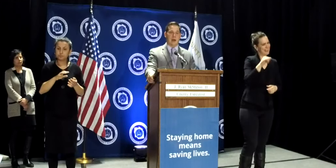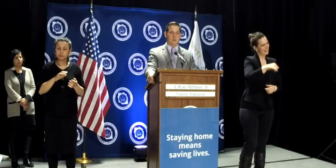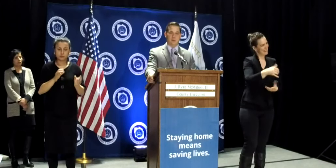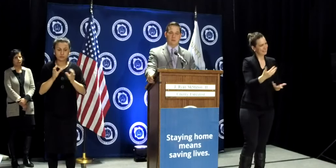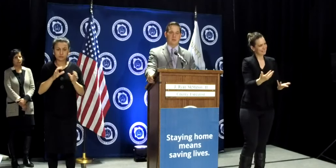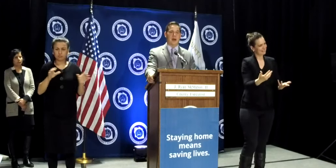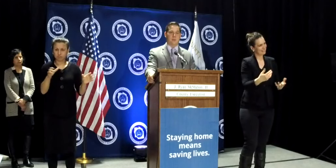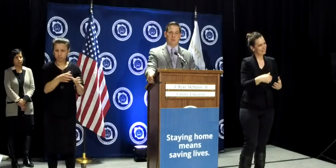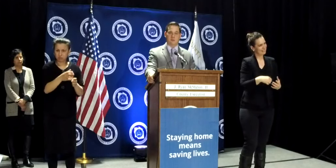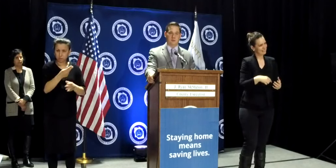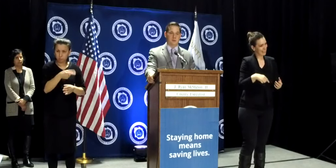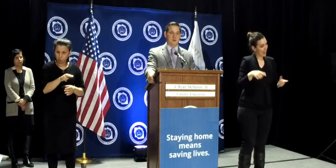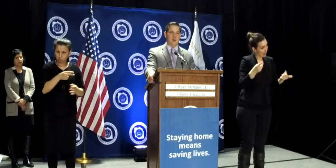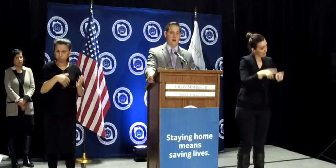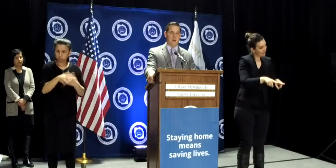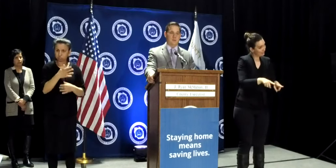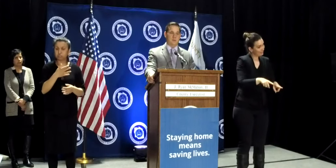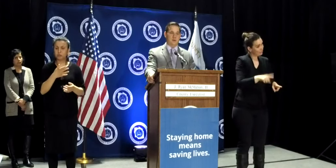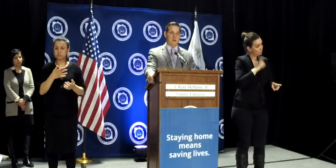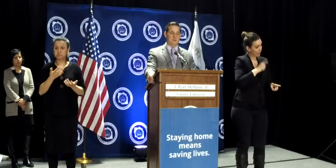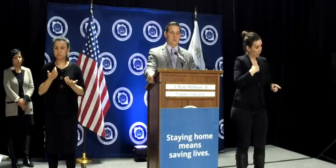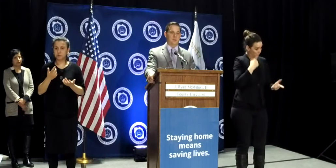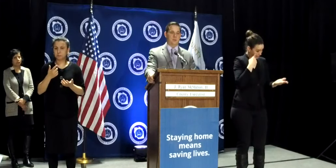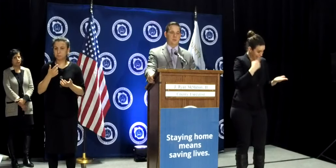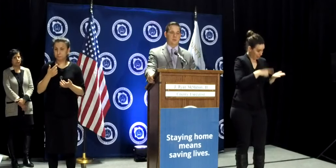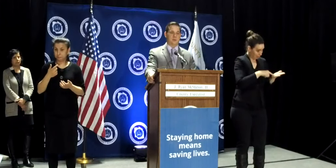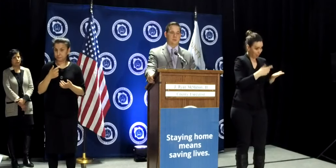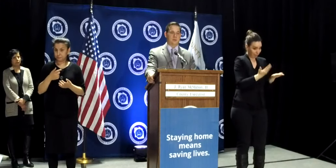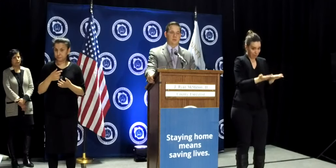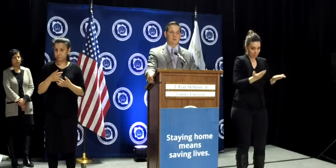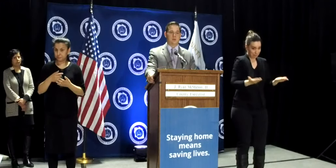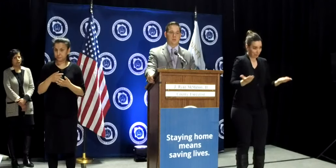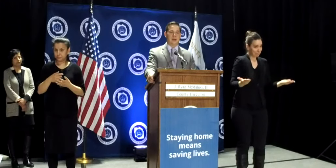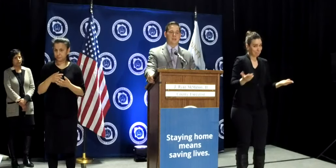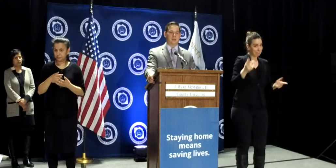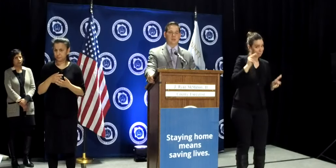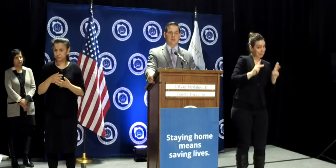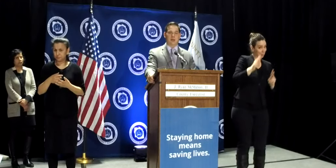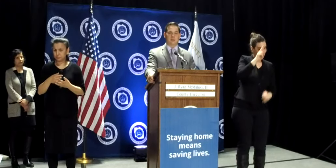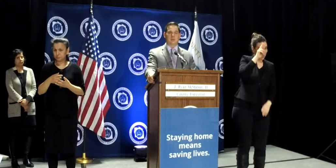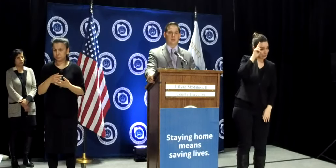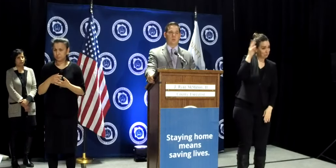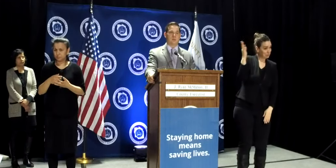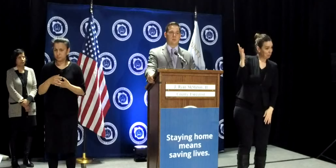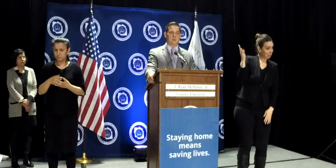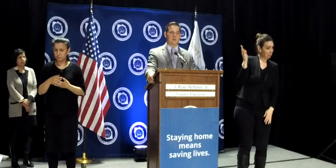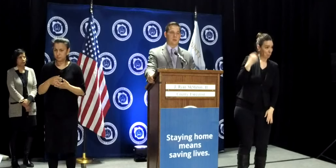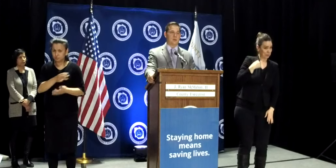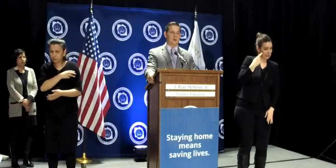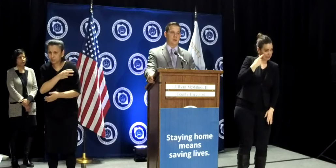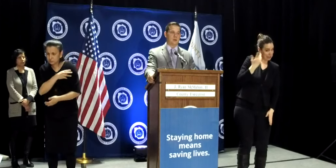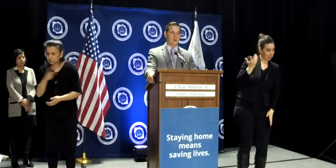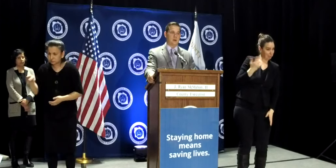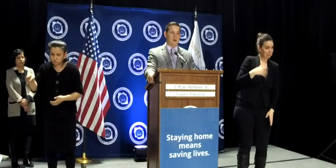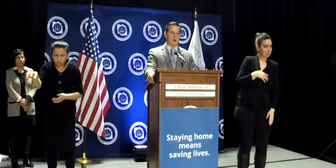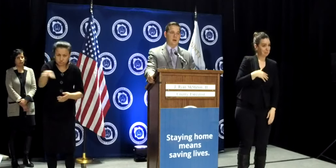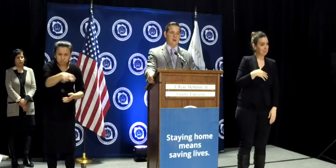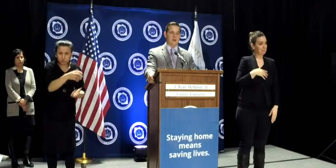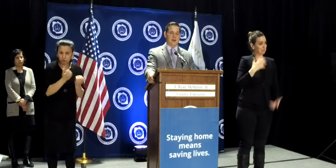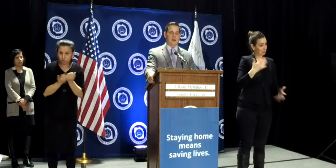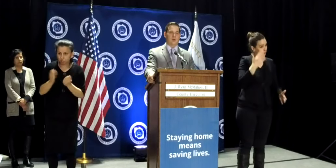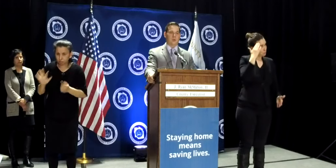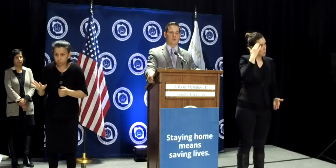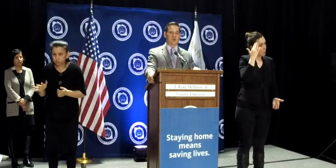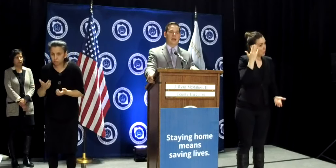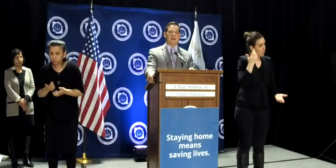those are happening. They've happened. And people can use their imagination on what some of these look like.